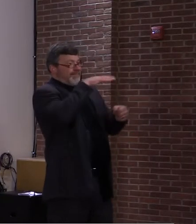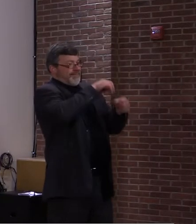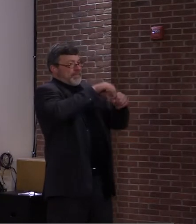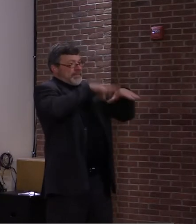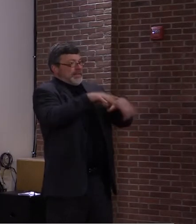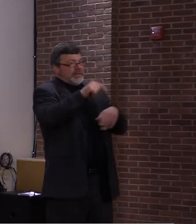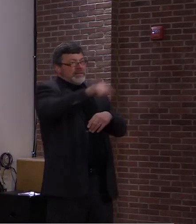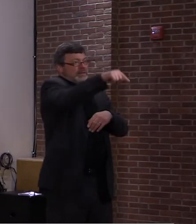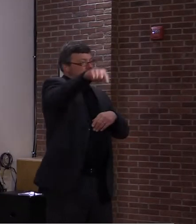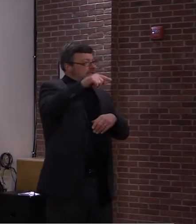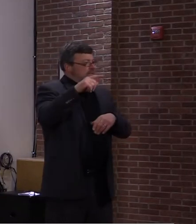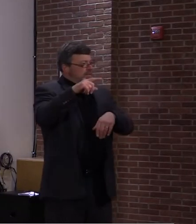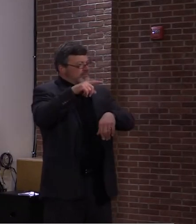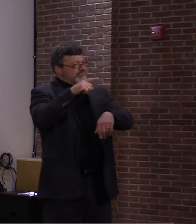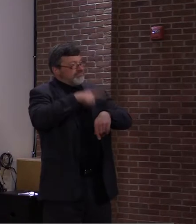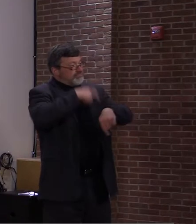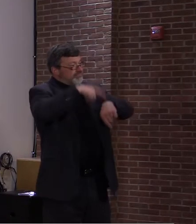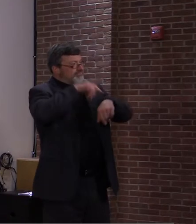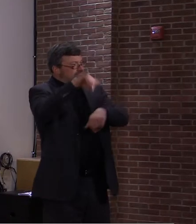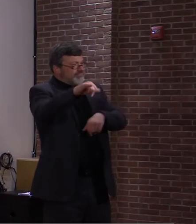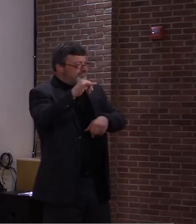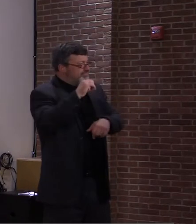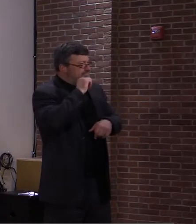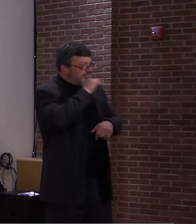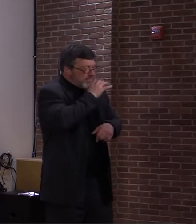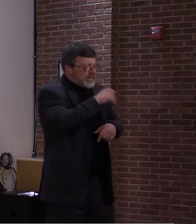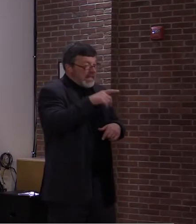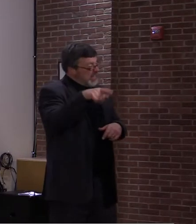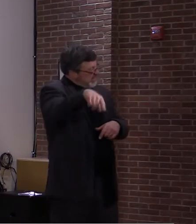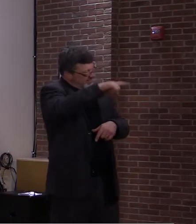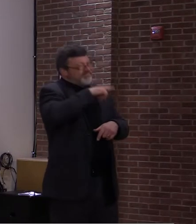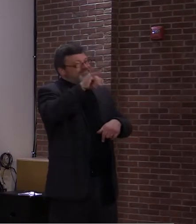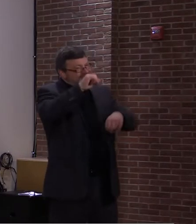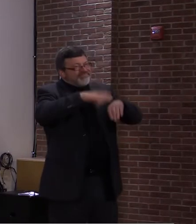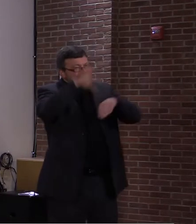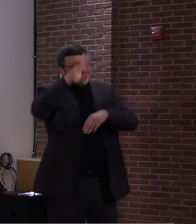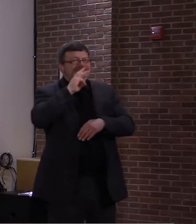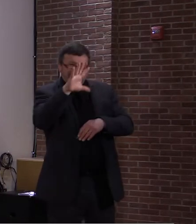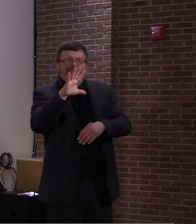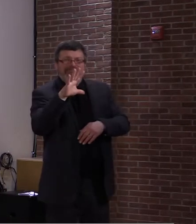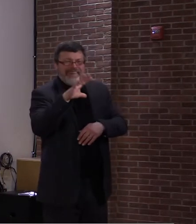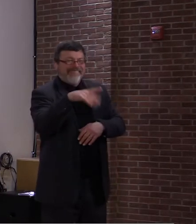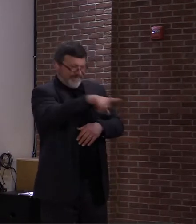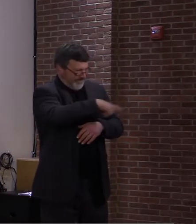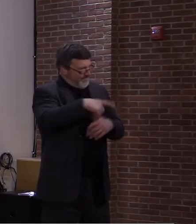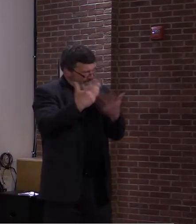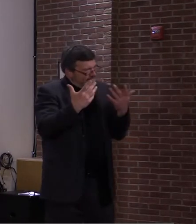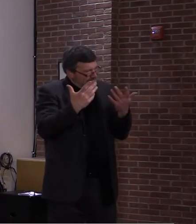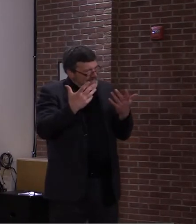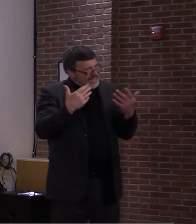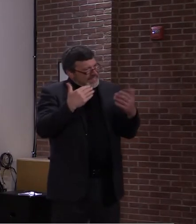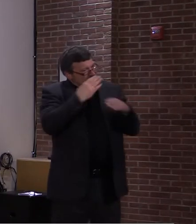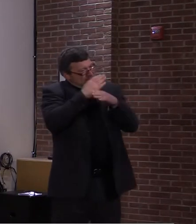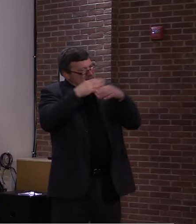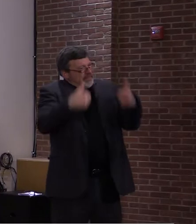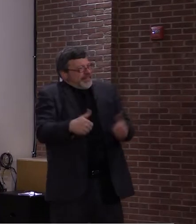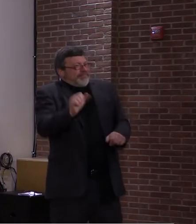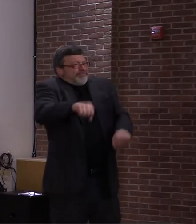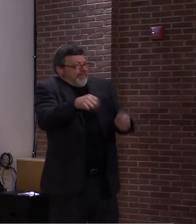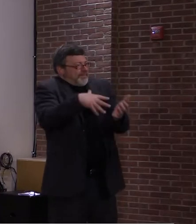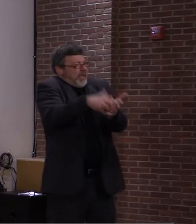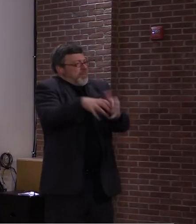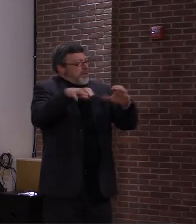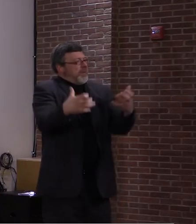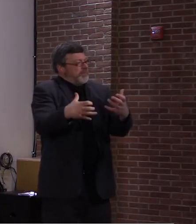vulnerable population. And they have, by and large, been highly vaccinated. So what